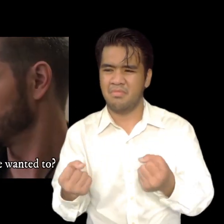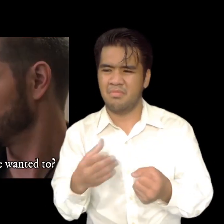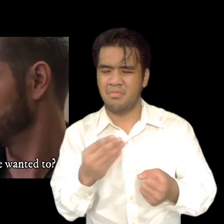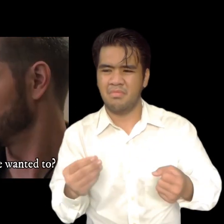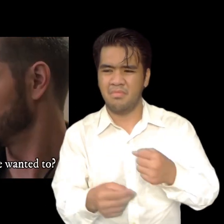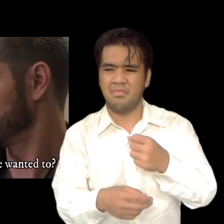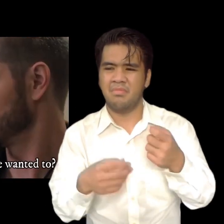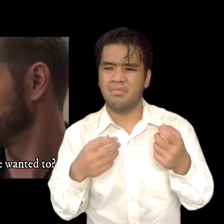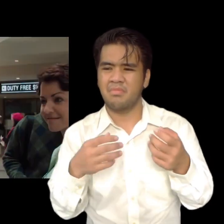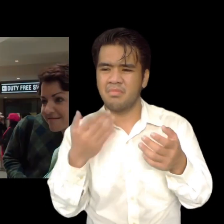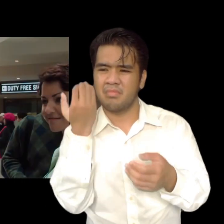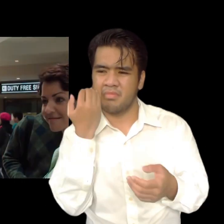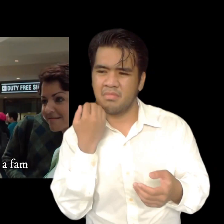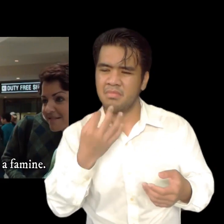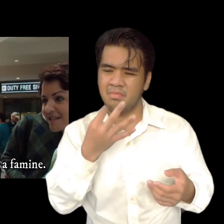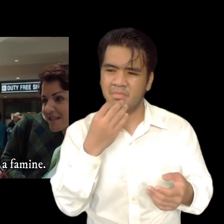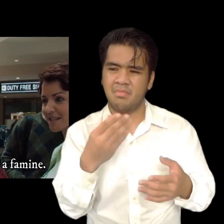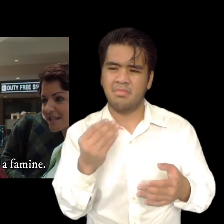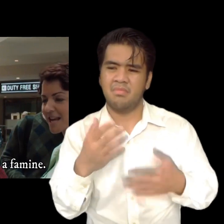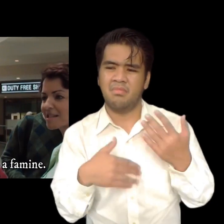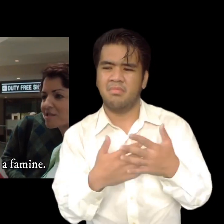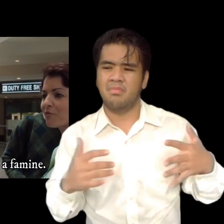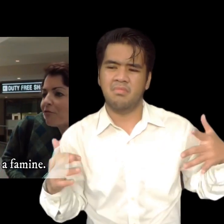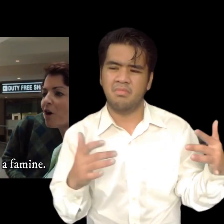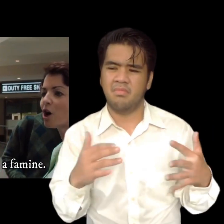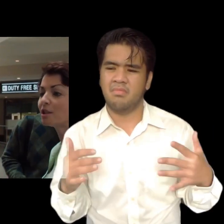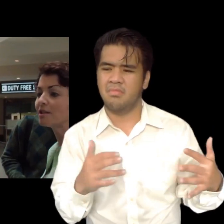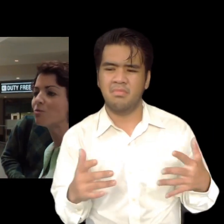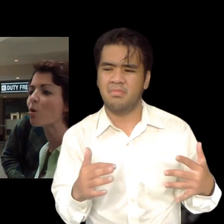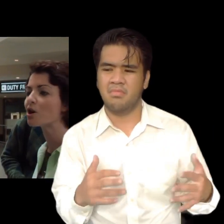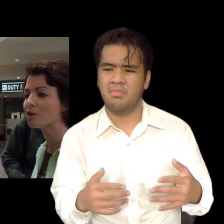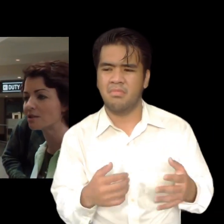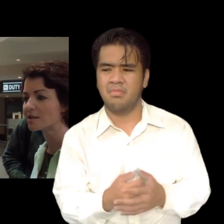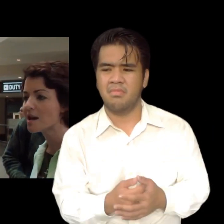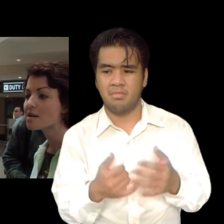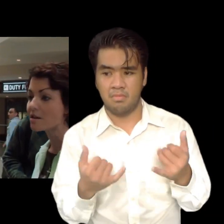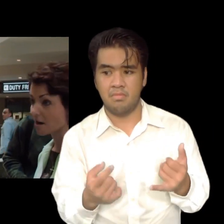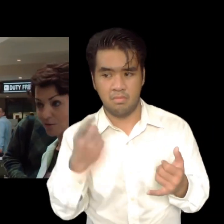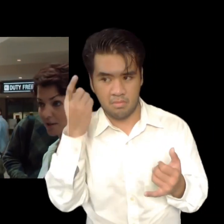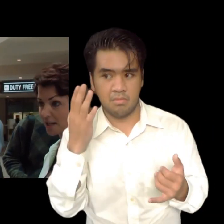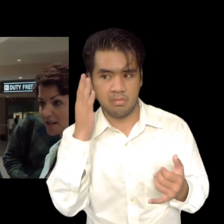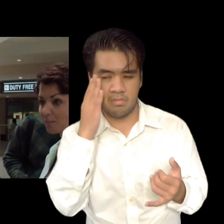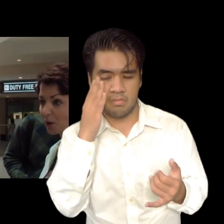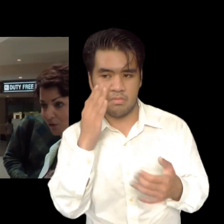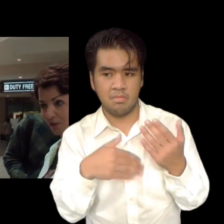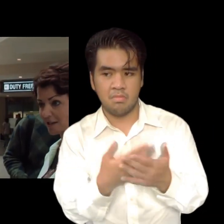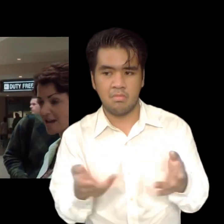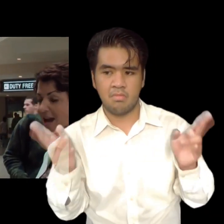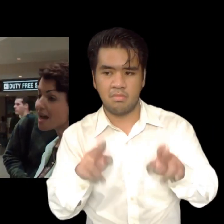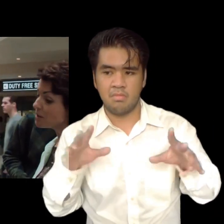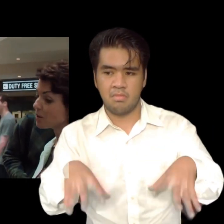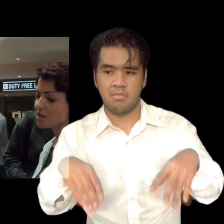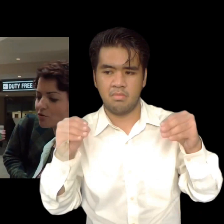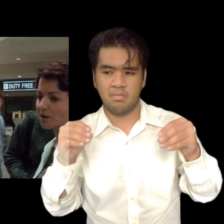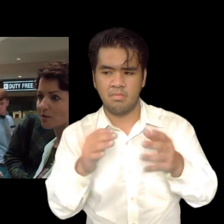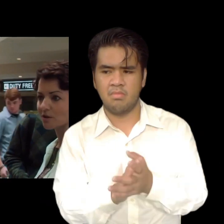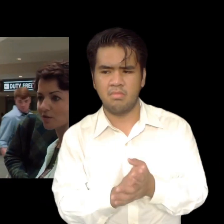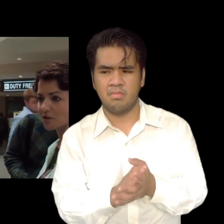stop a flood if he wanted to? Maybe send a little rain to stop a famine? It's a fallen world. God created it perfect, and we destroyed it with the first sin.